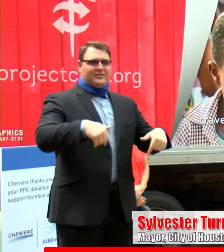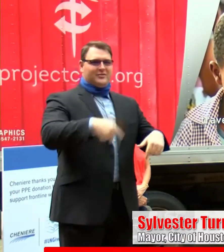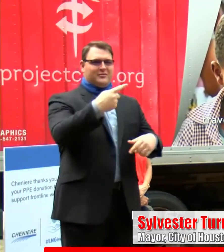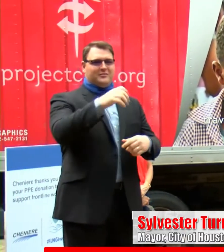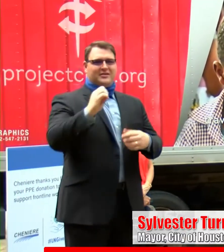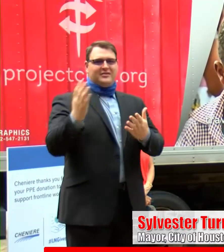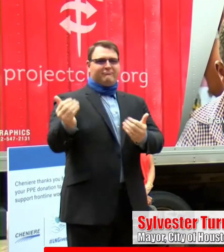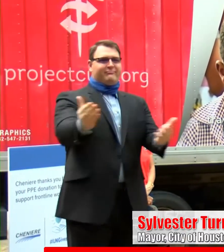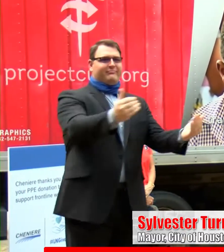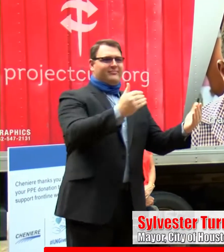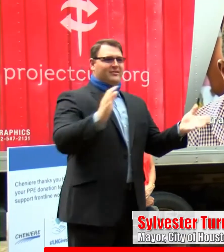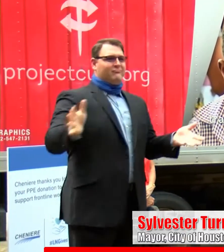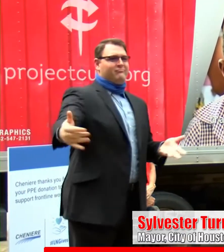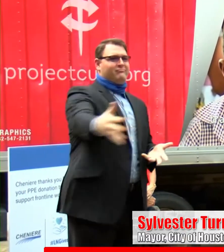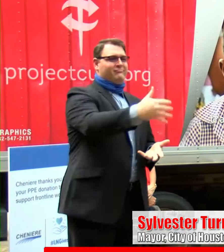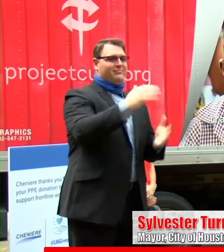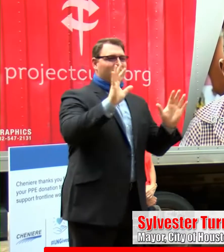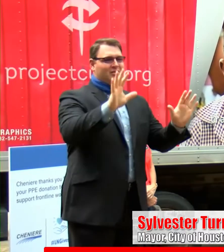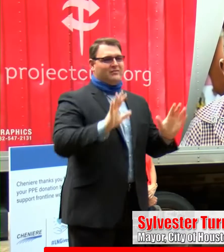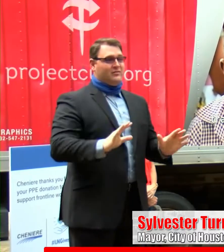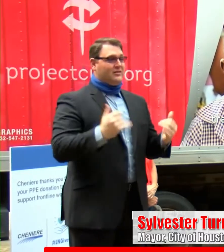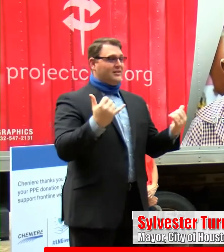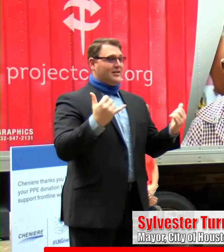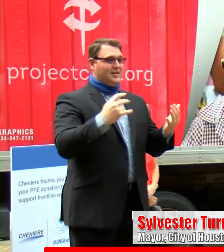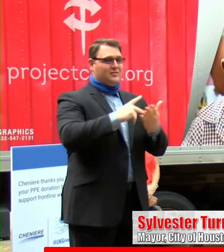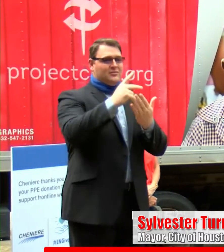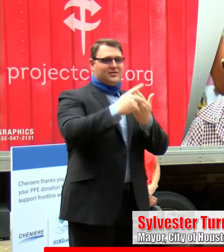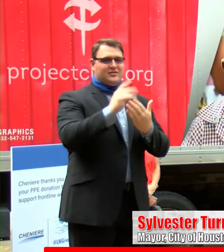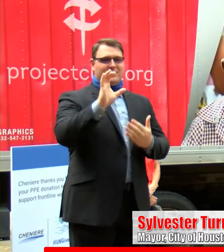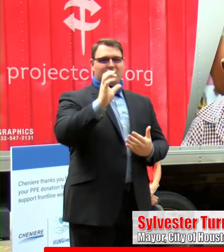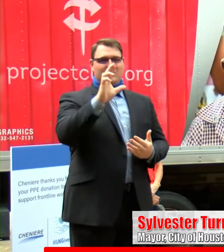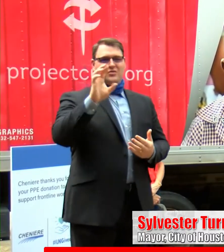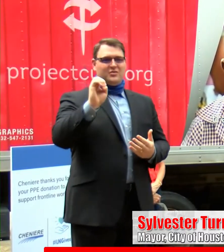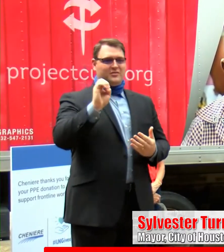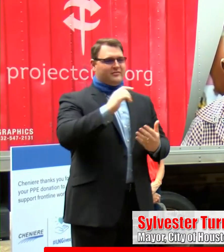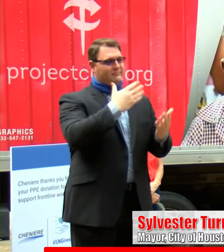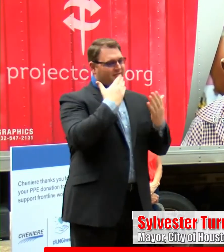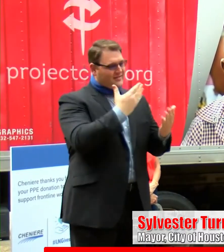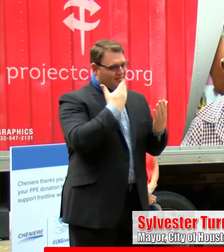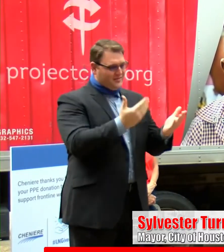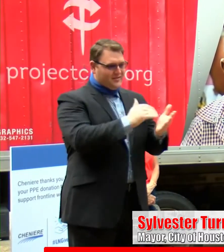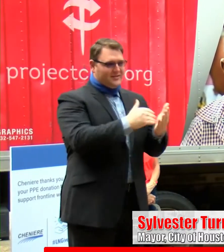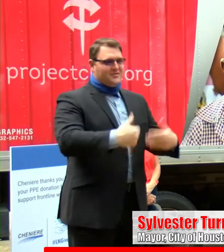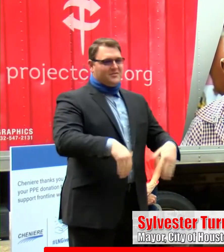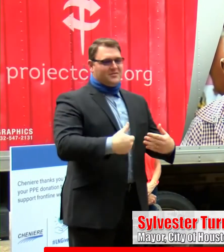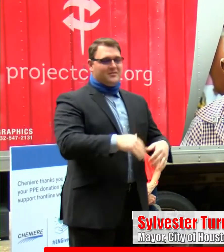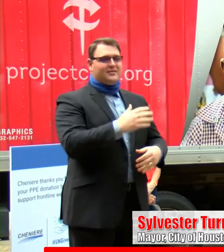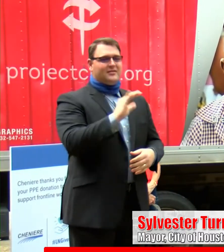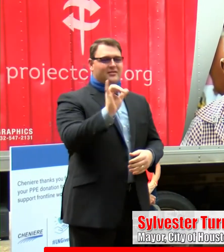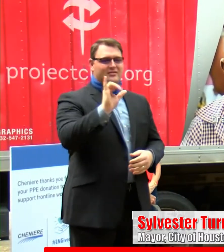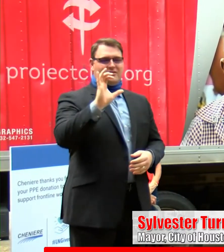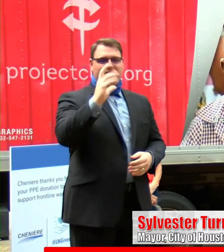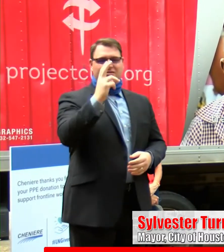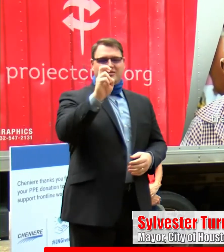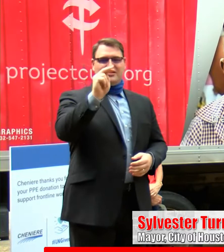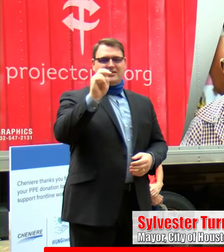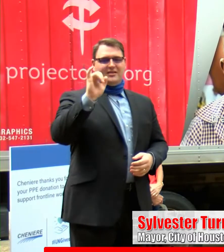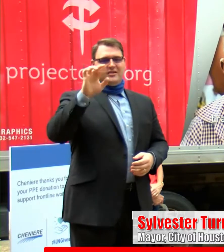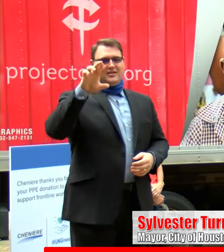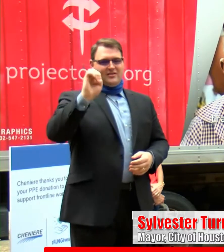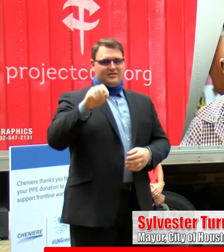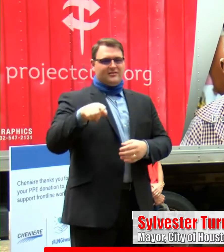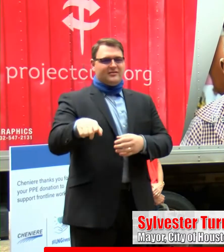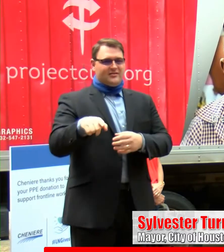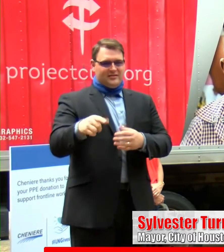off the bat, I want to thank Project C.U.R.E. Thank you, Janet. And I want to thank Shanier, Representative